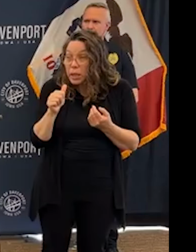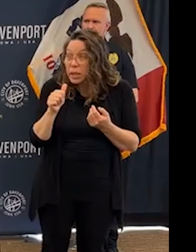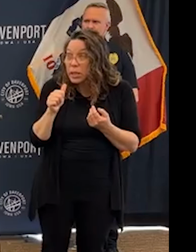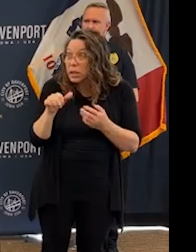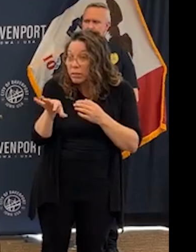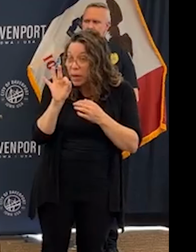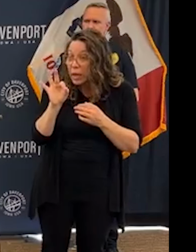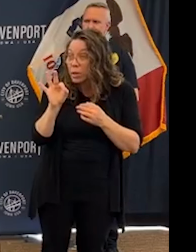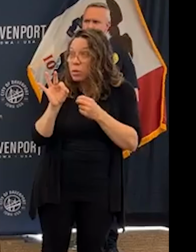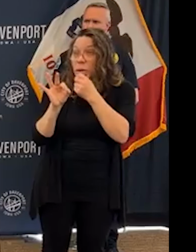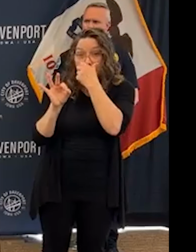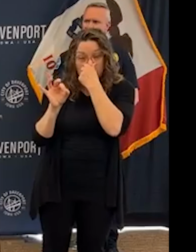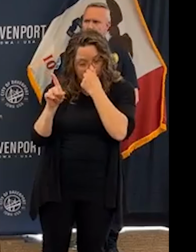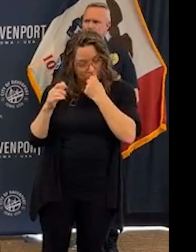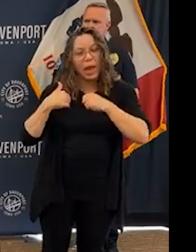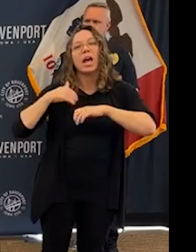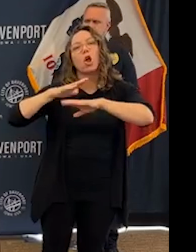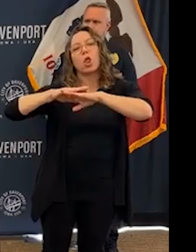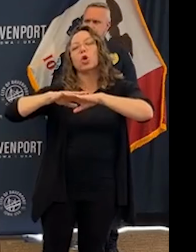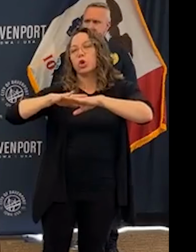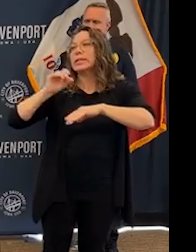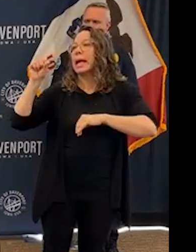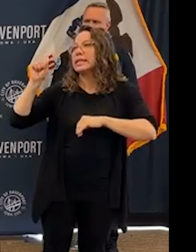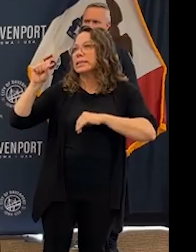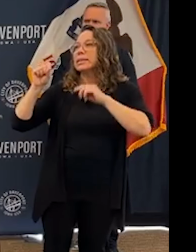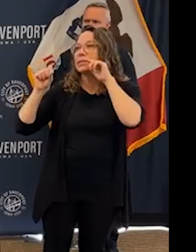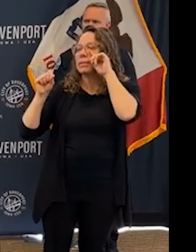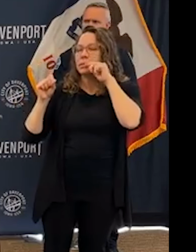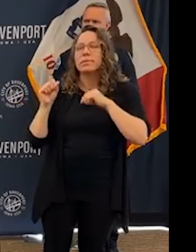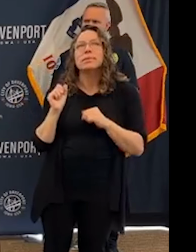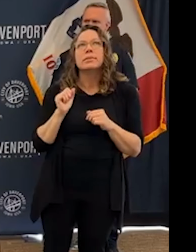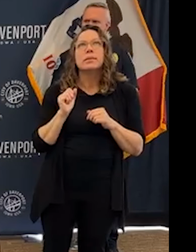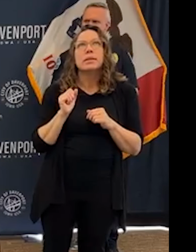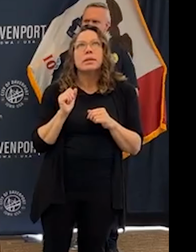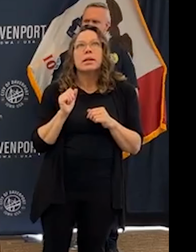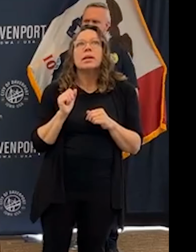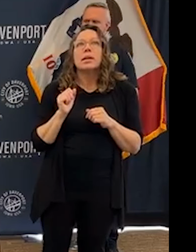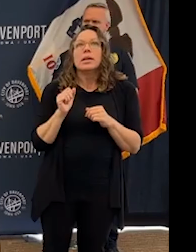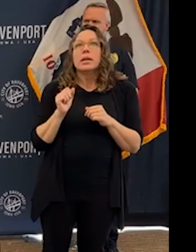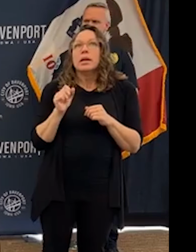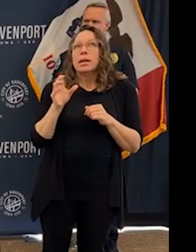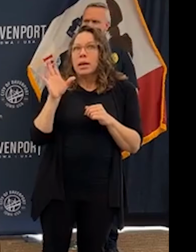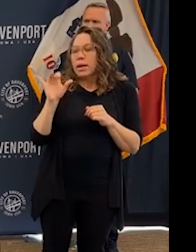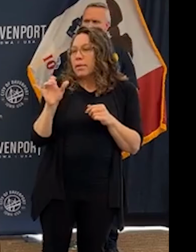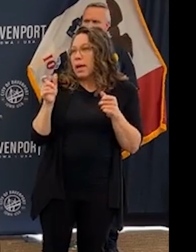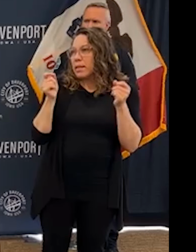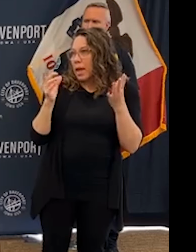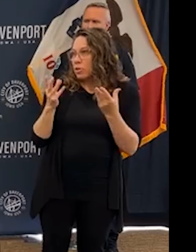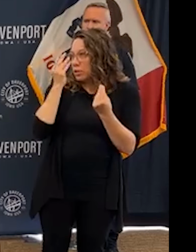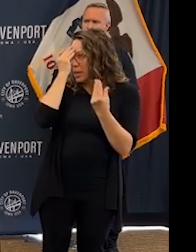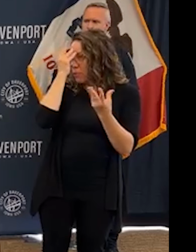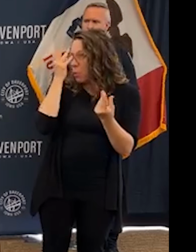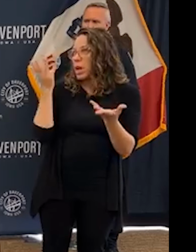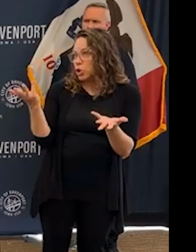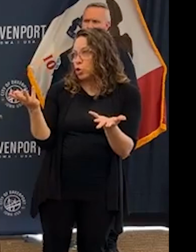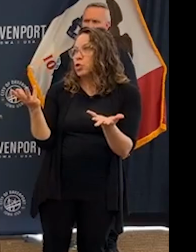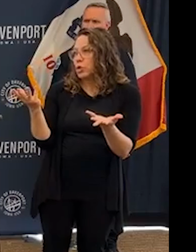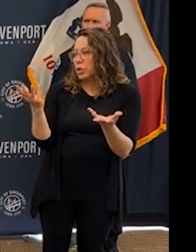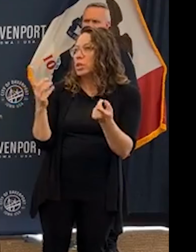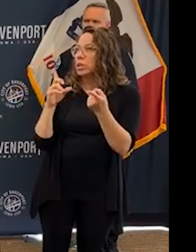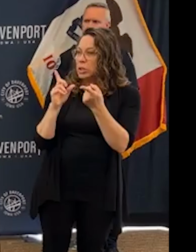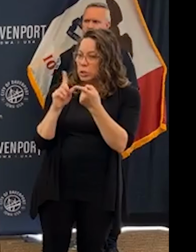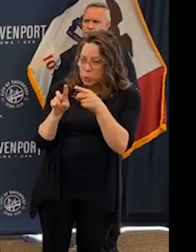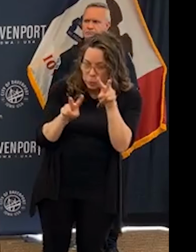had alerts that have given the handlers information to ascertain what that